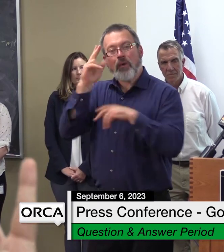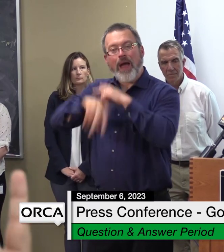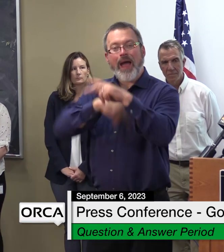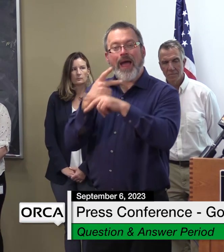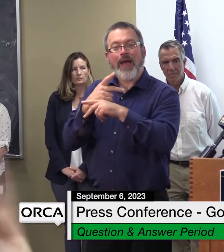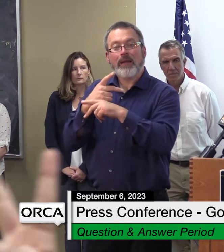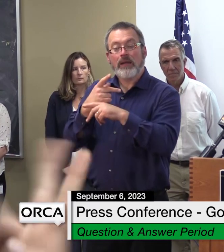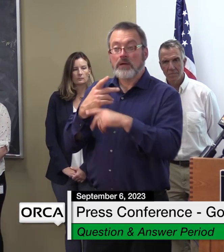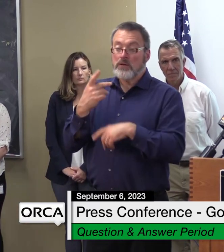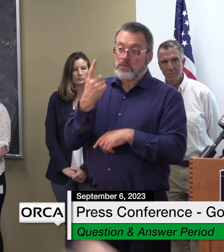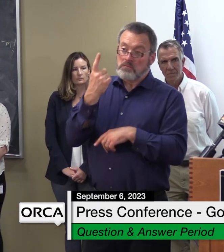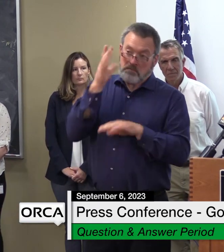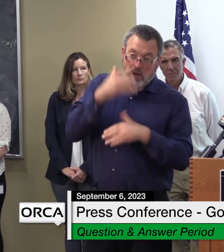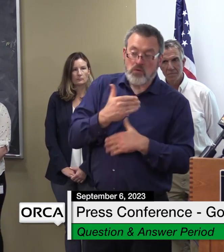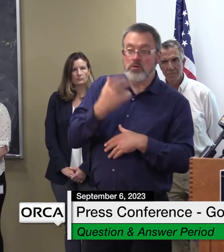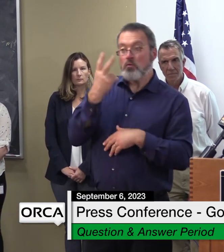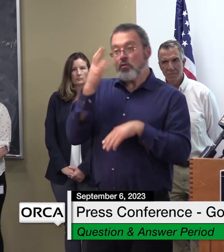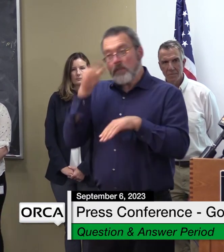unit.